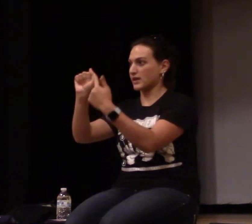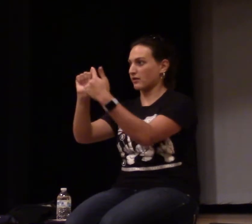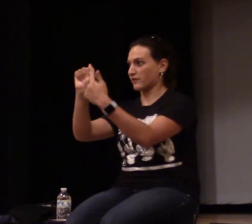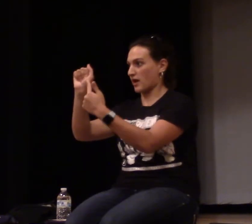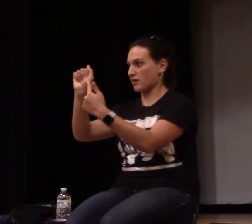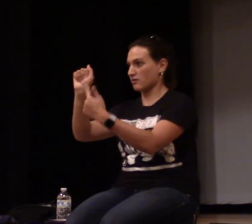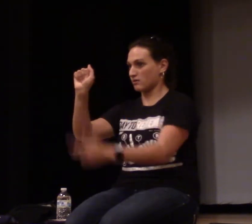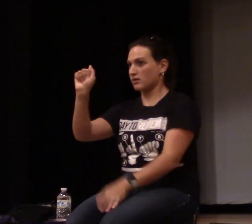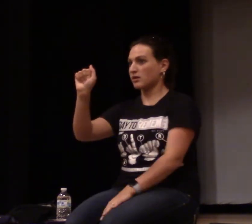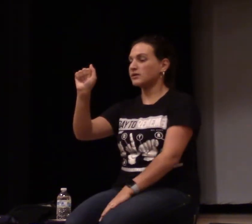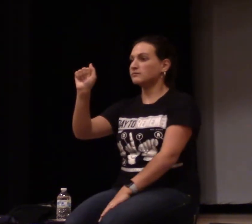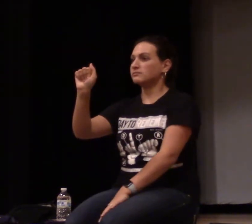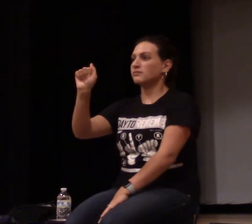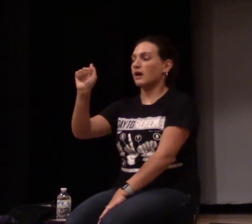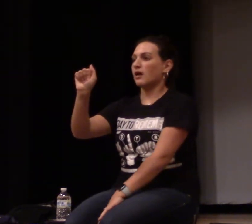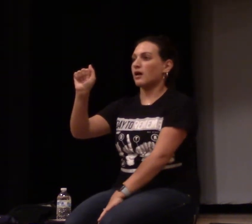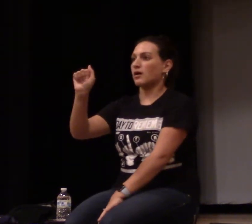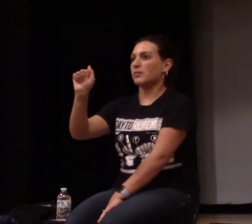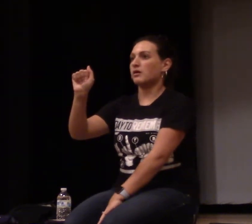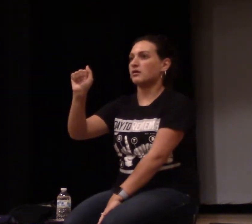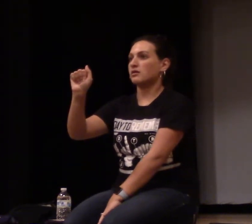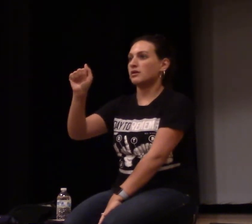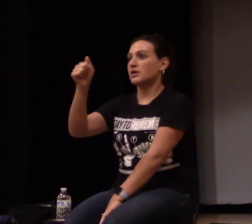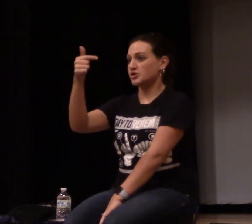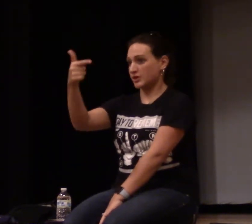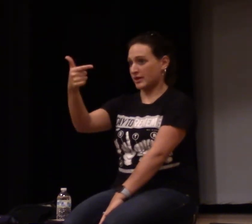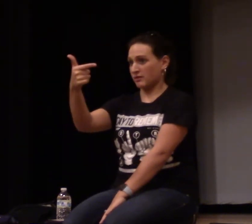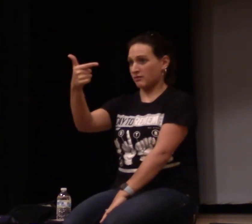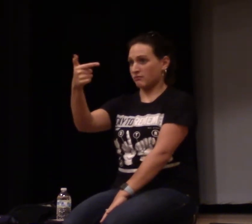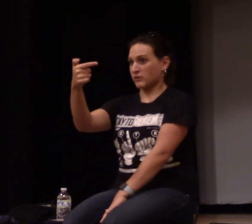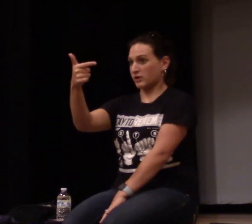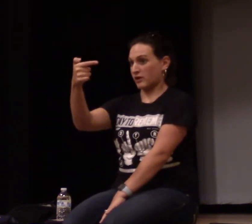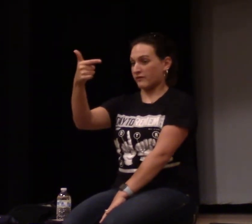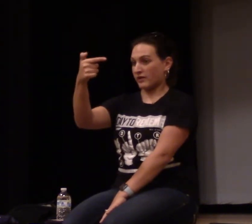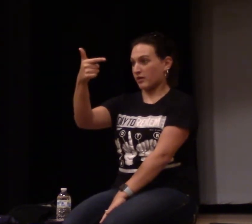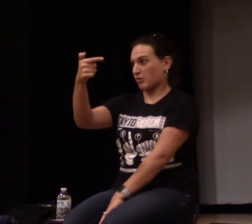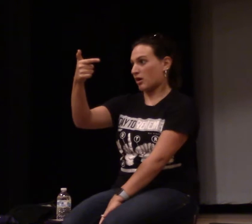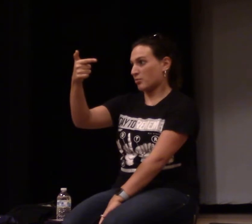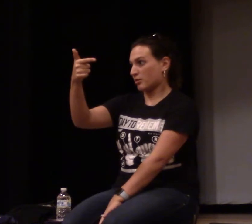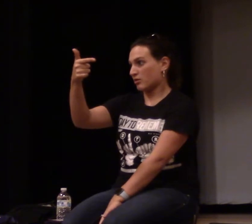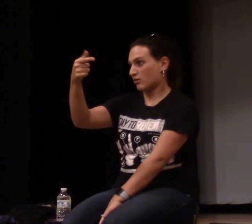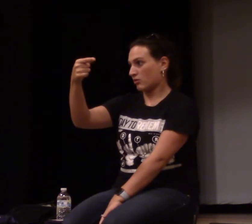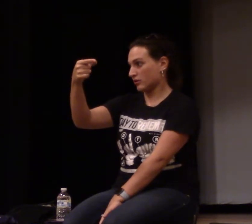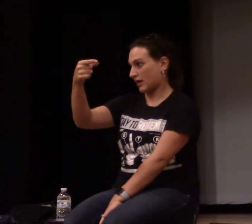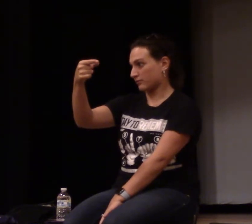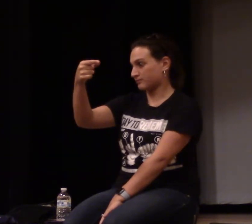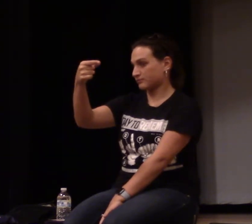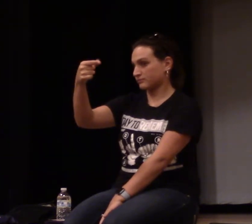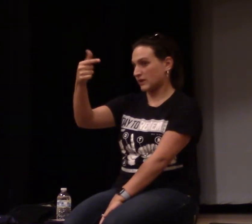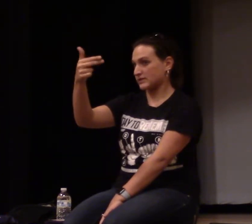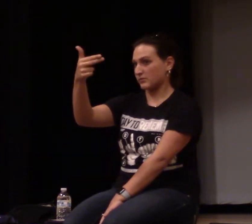the A. G, you can either have that thumb up or down, and same with